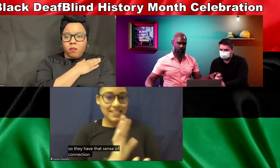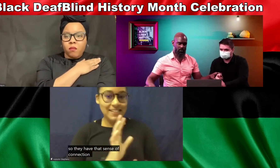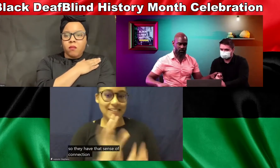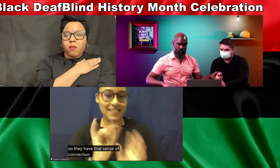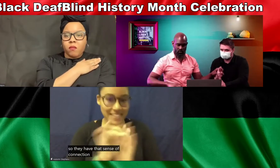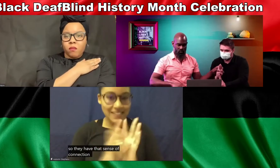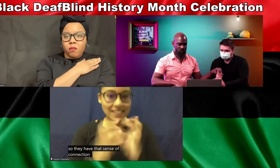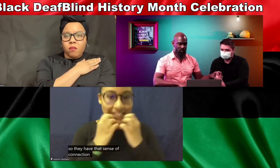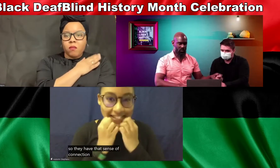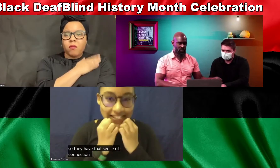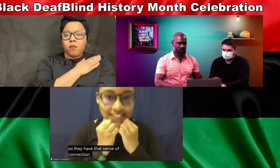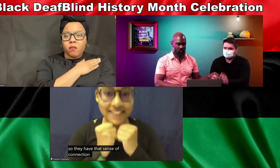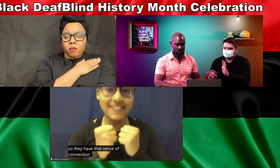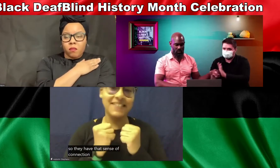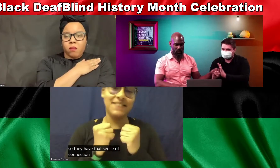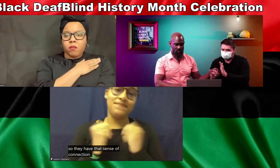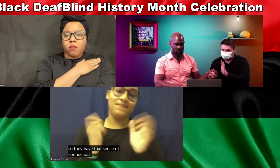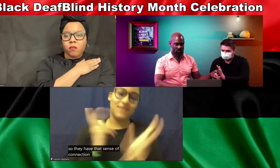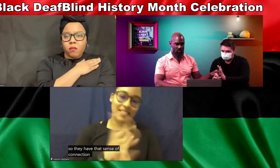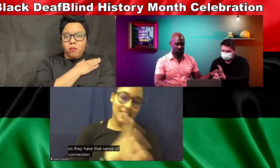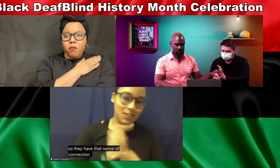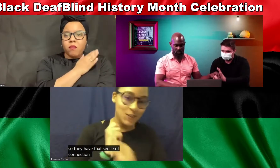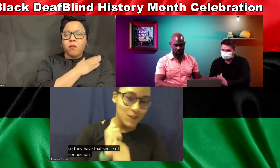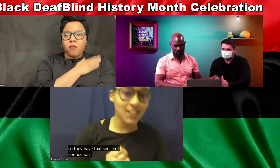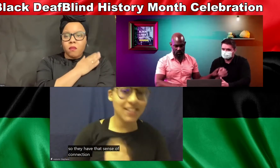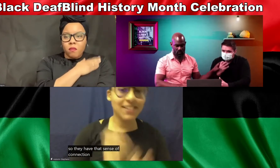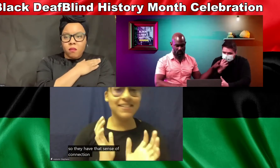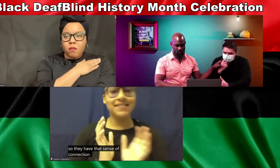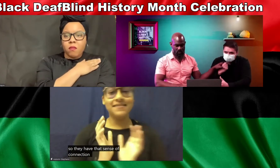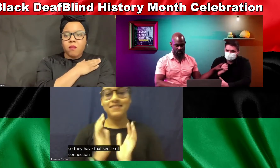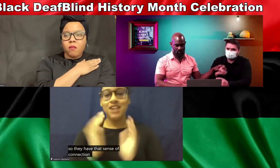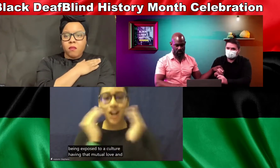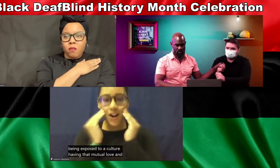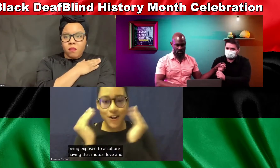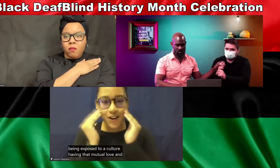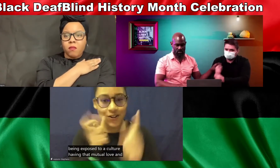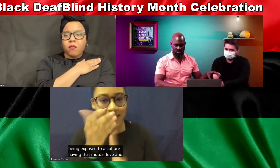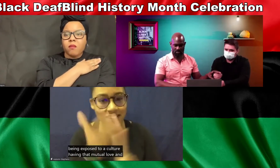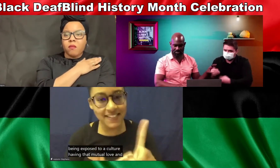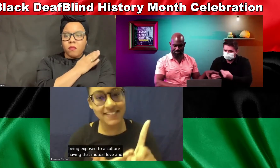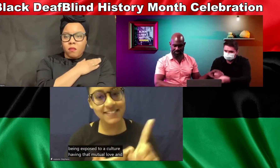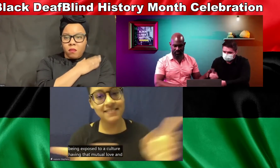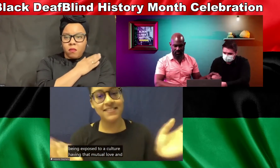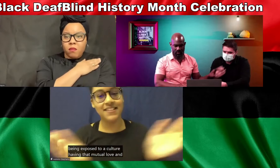being exposed to a culture, having that mutual love and respect, and developing identity,